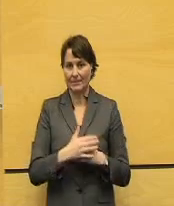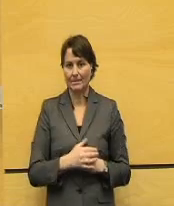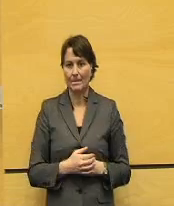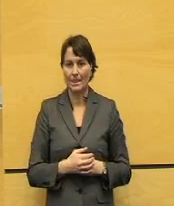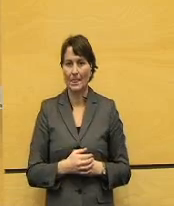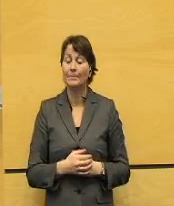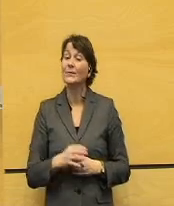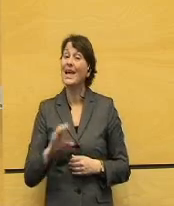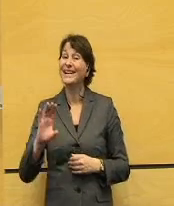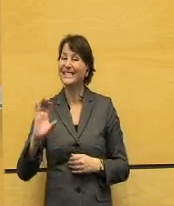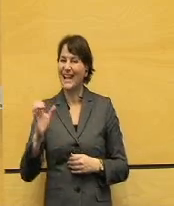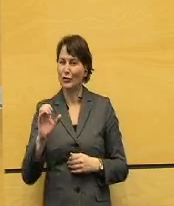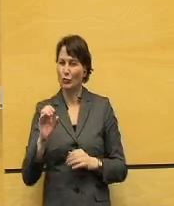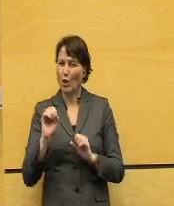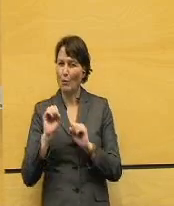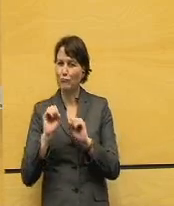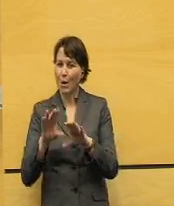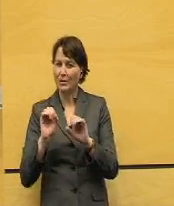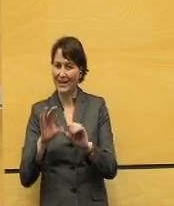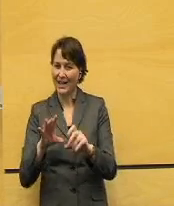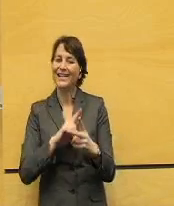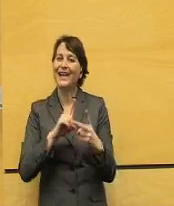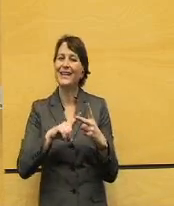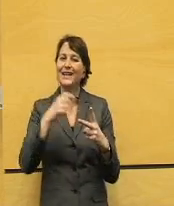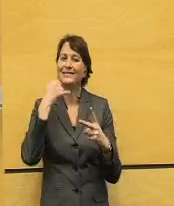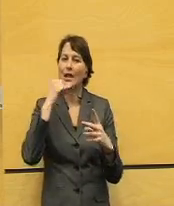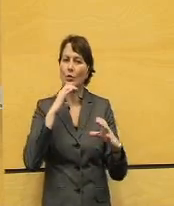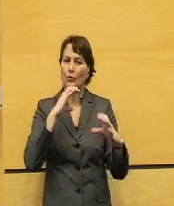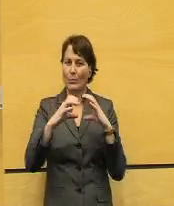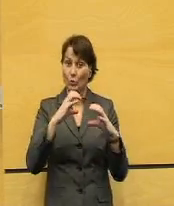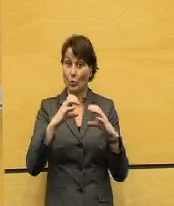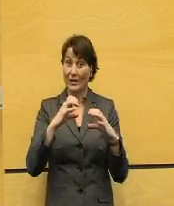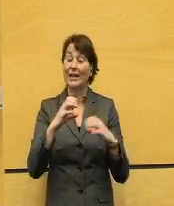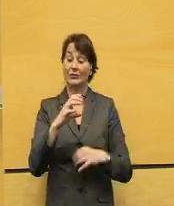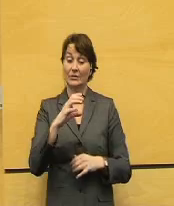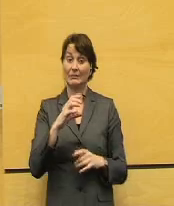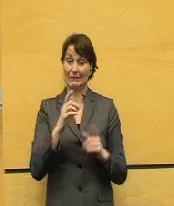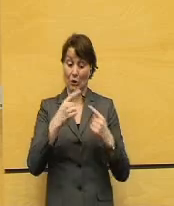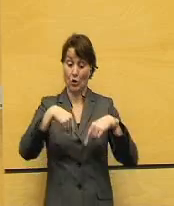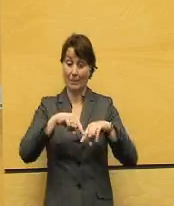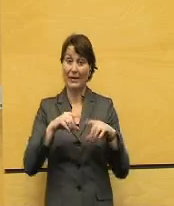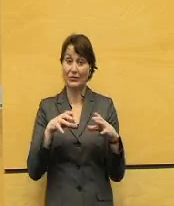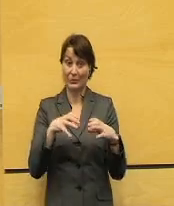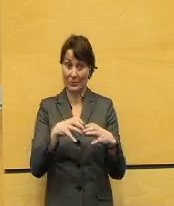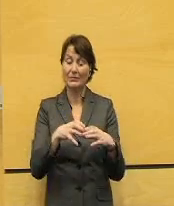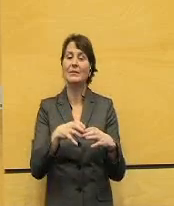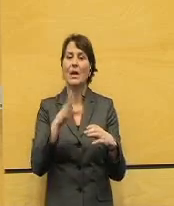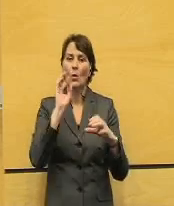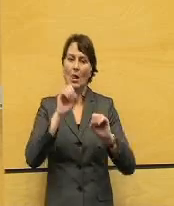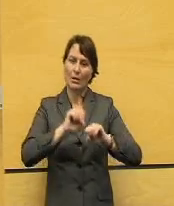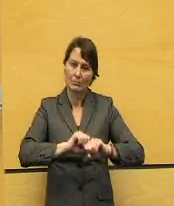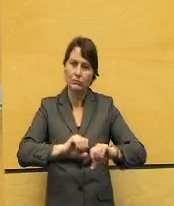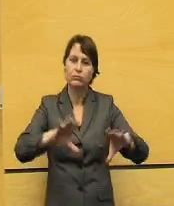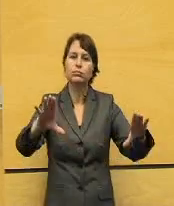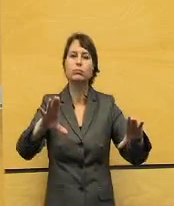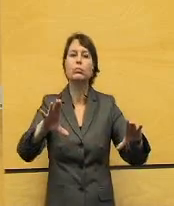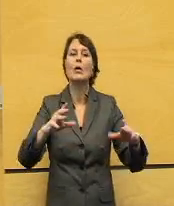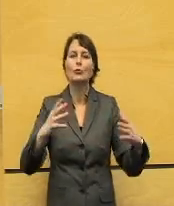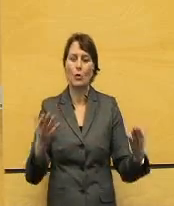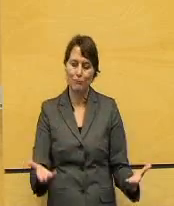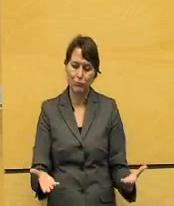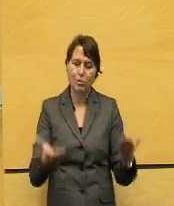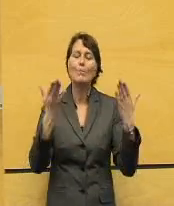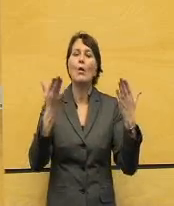National Broadcasting and Telecommunication Commission announcement on the promotion and protection of the right